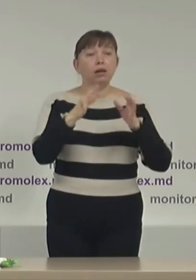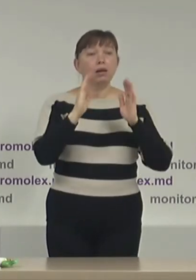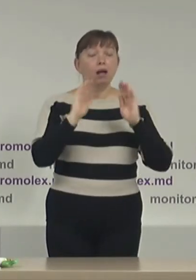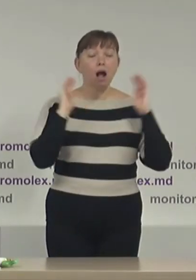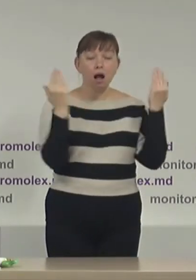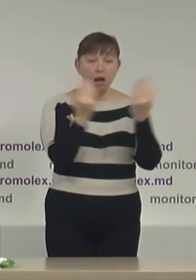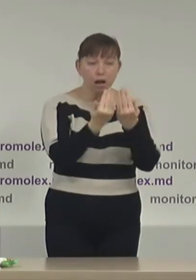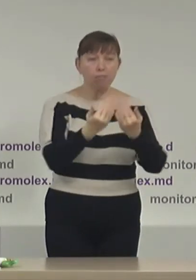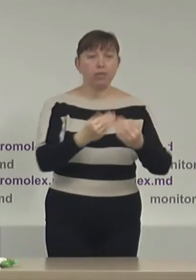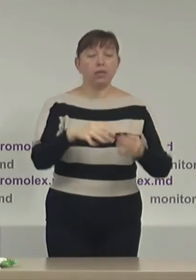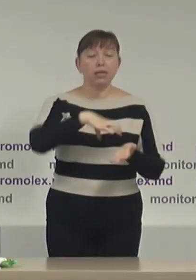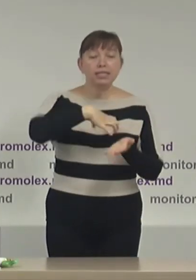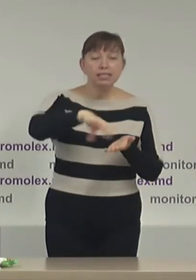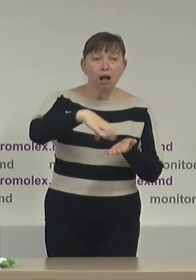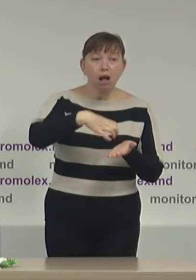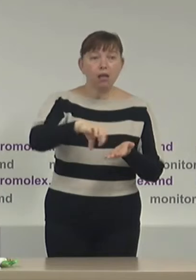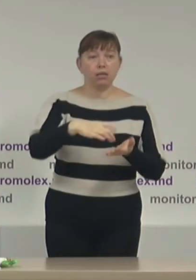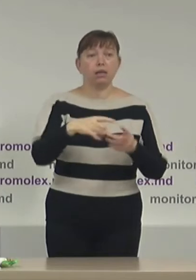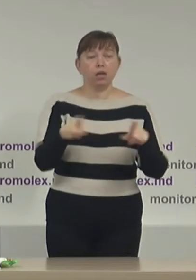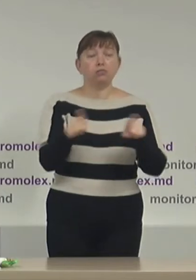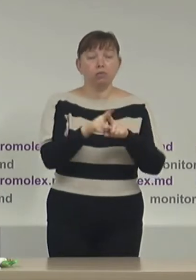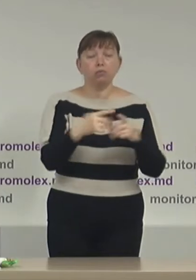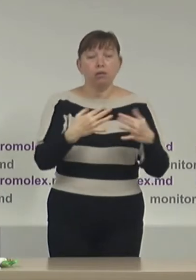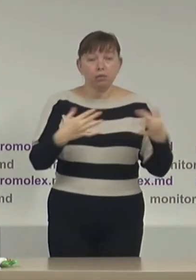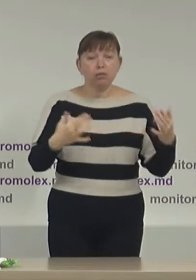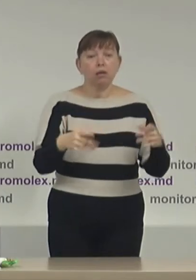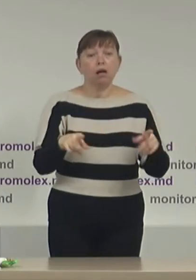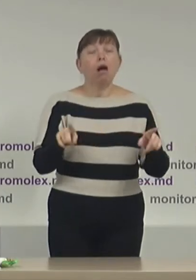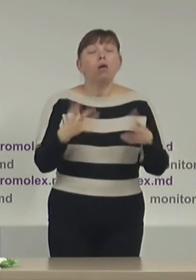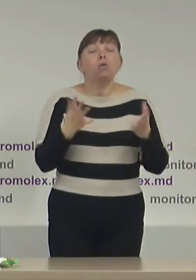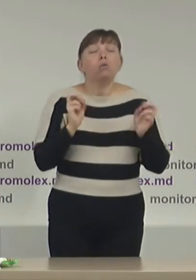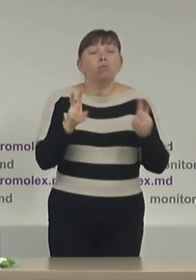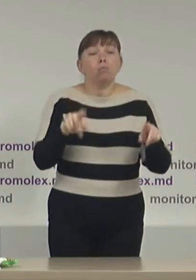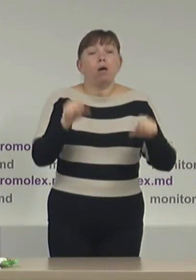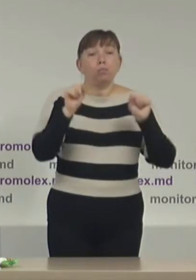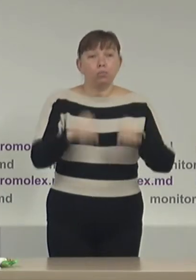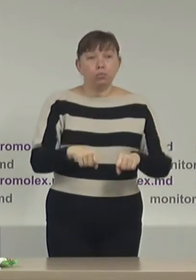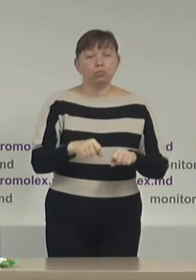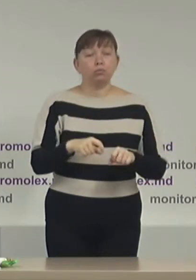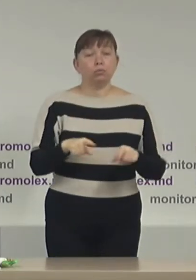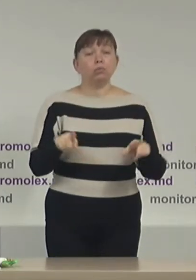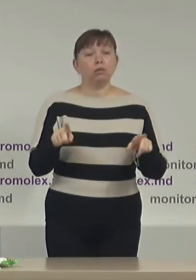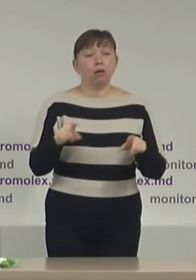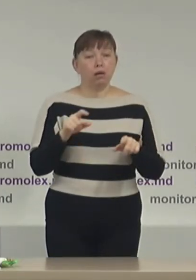number of voting booths, scanners, and so on, so that